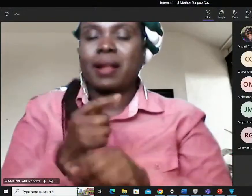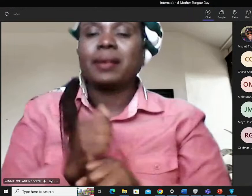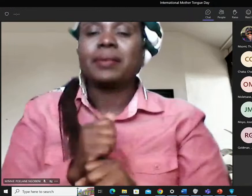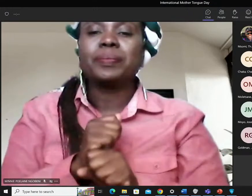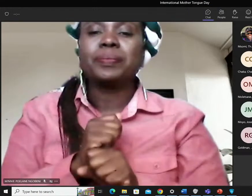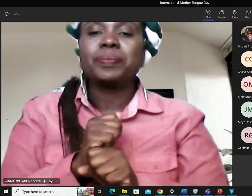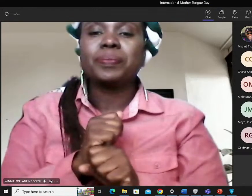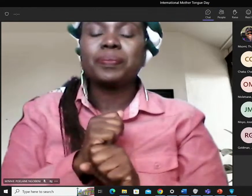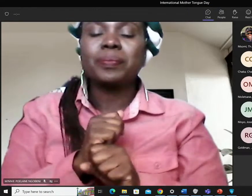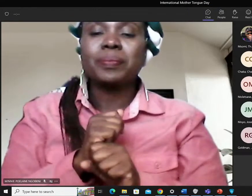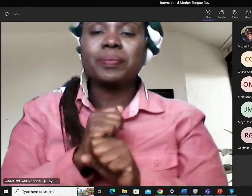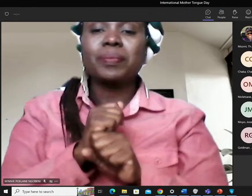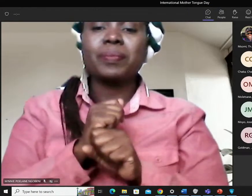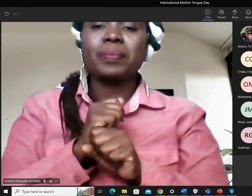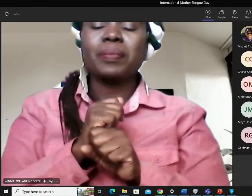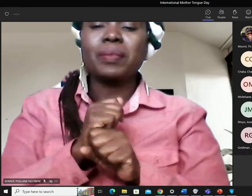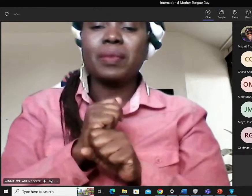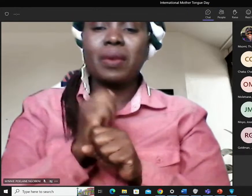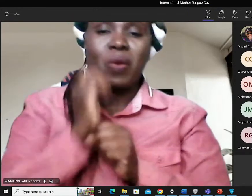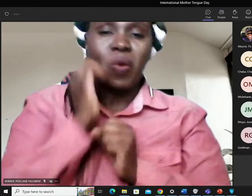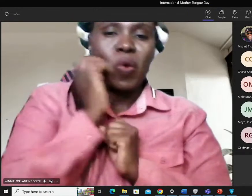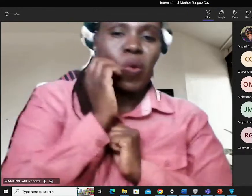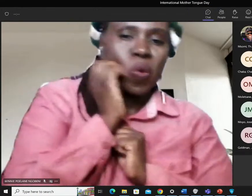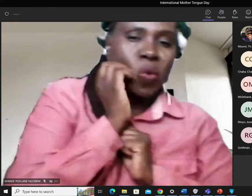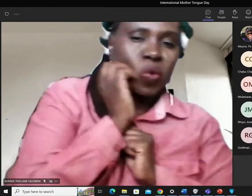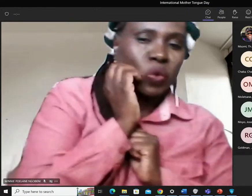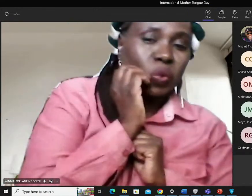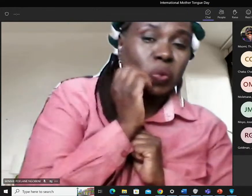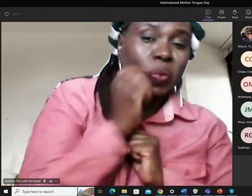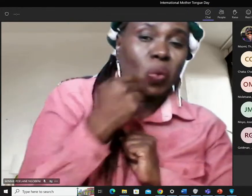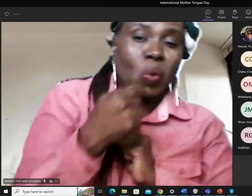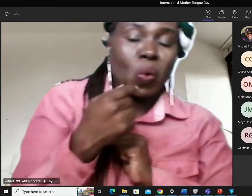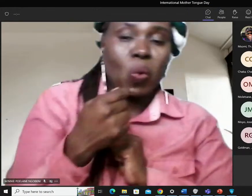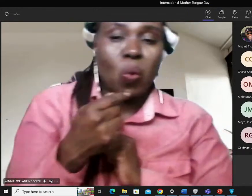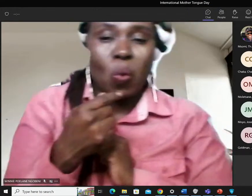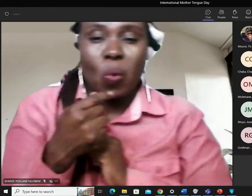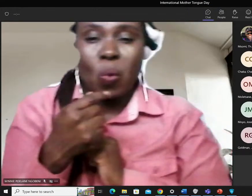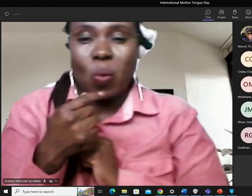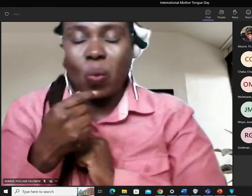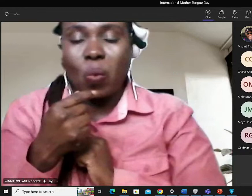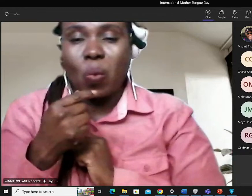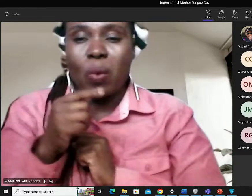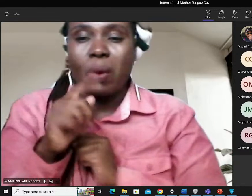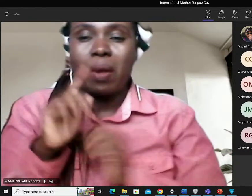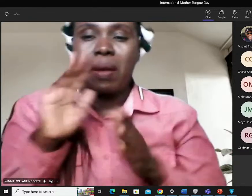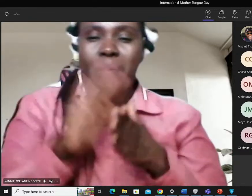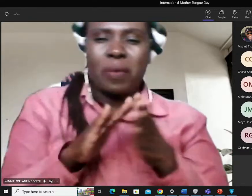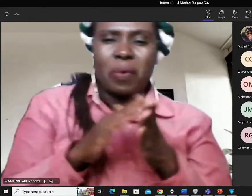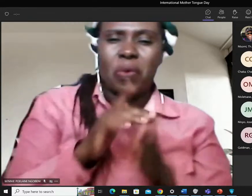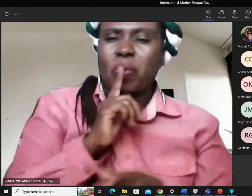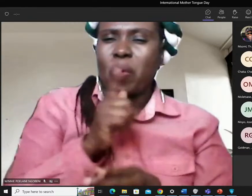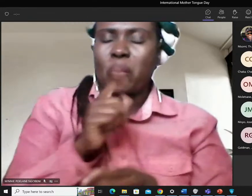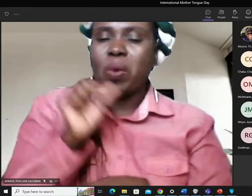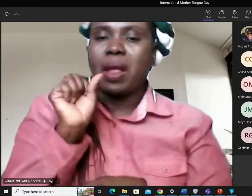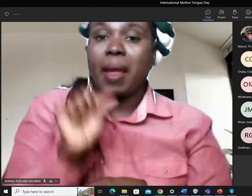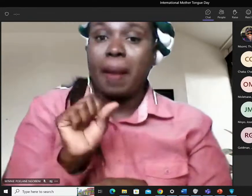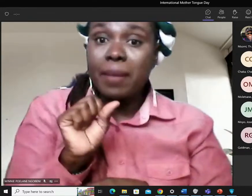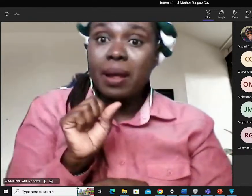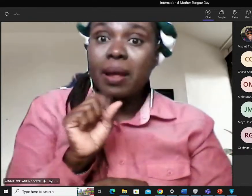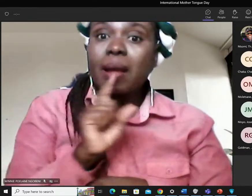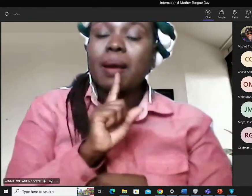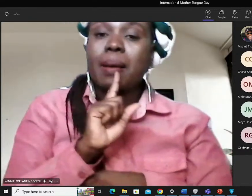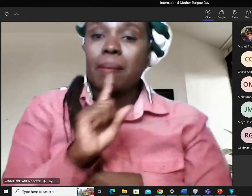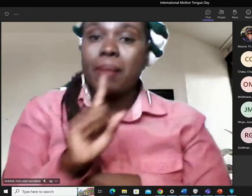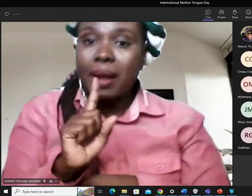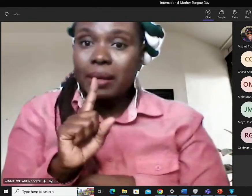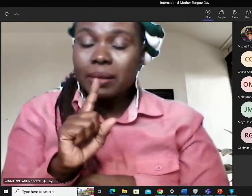Bana lo fela ba gopela tshwarelo because bana lo gata ba bangwe di-cont. Mara nako ya go tswalela